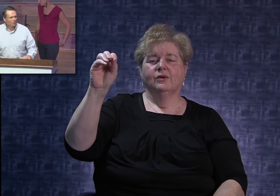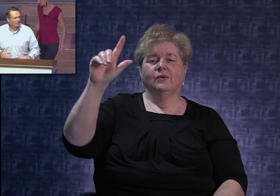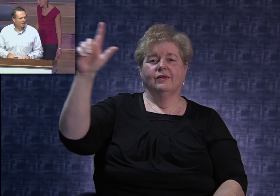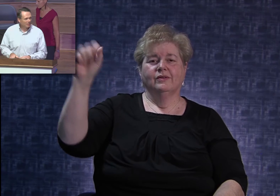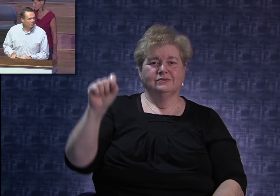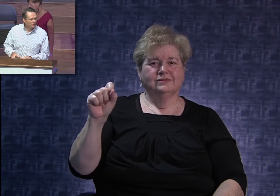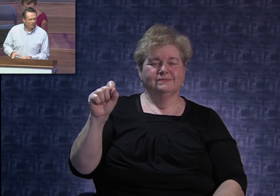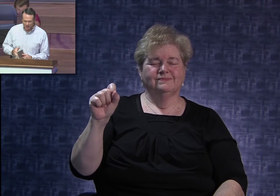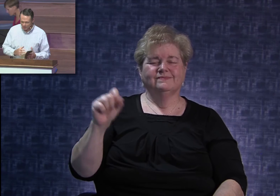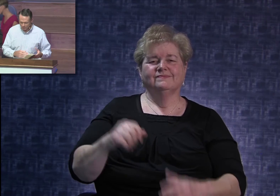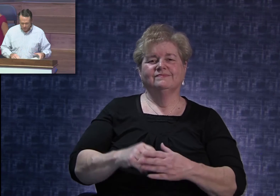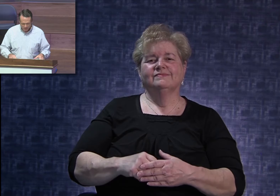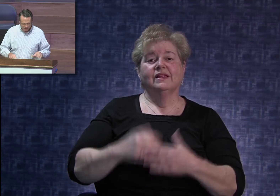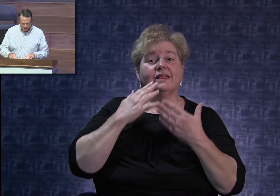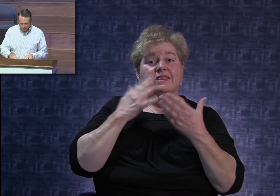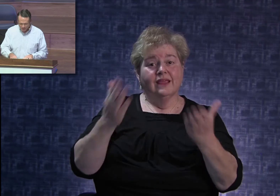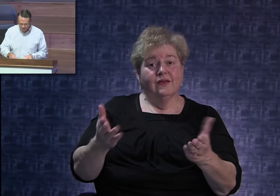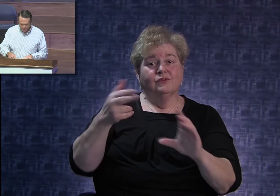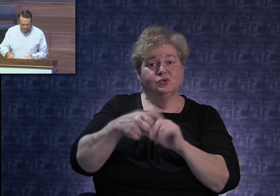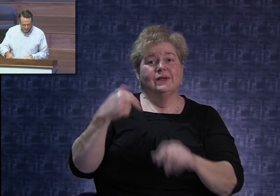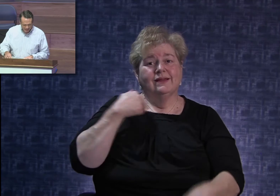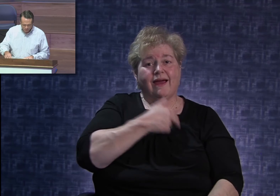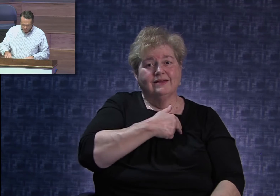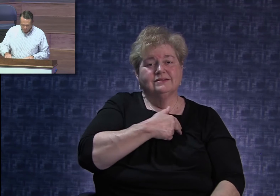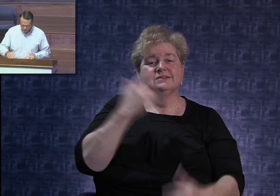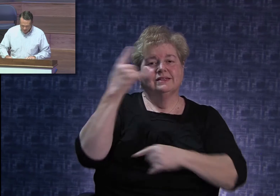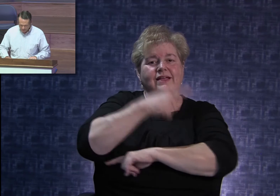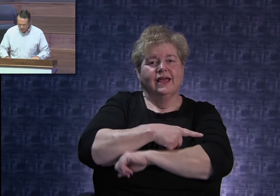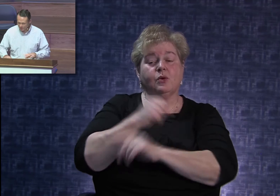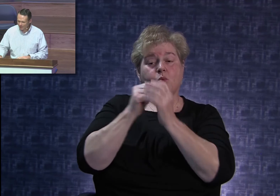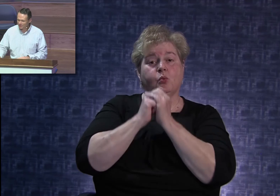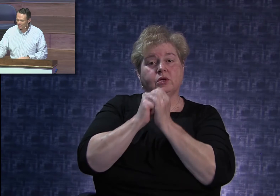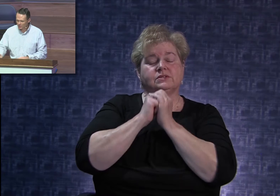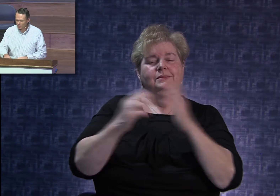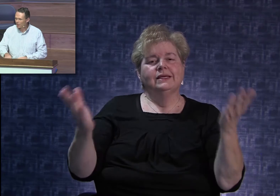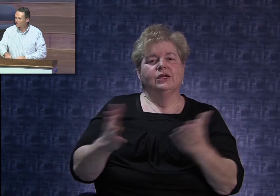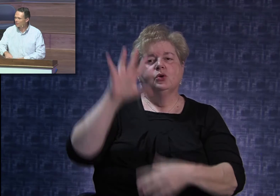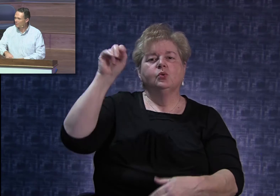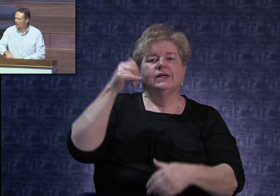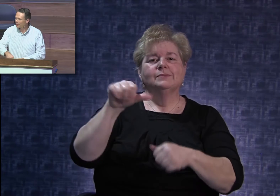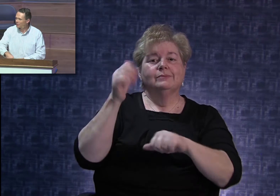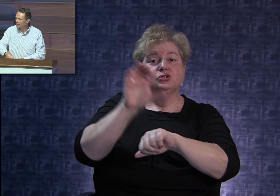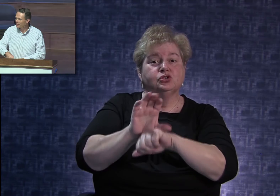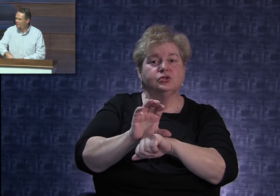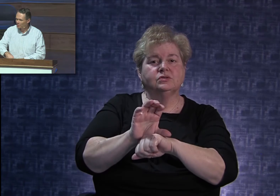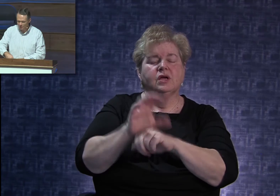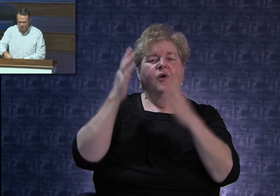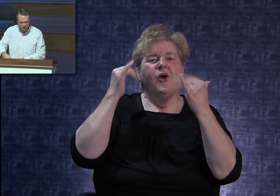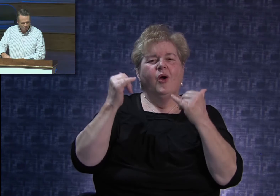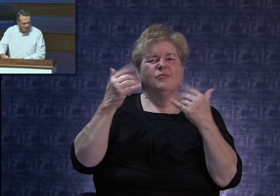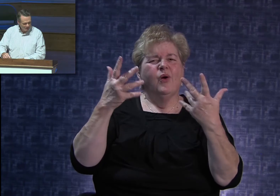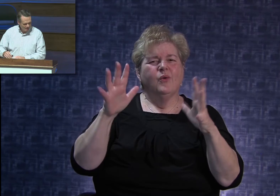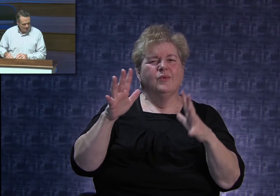Good morning once again. Just want to thank you for joining us today, worshiping here at Grace Baptist Church. Hope your heart has already been encouraged and stirred